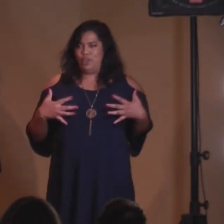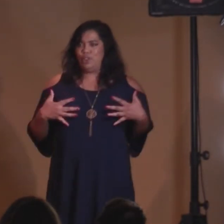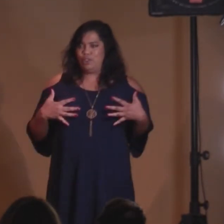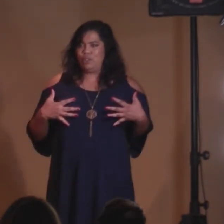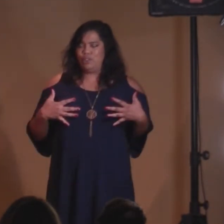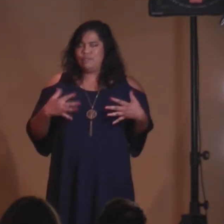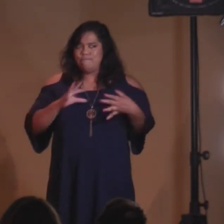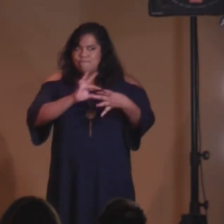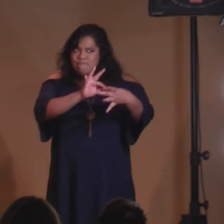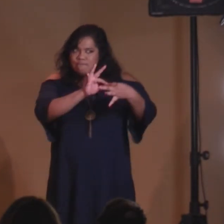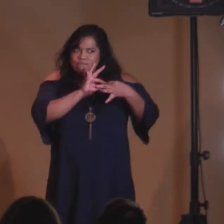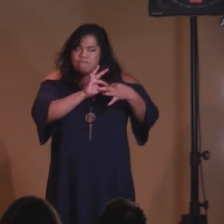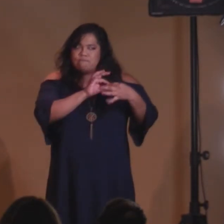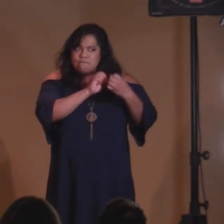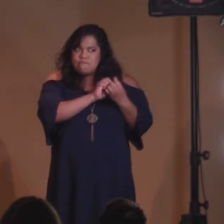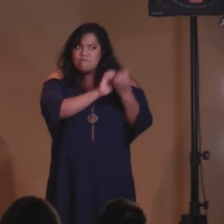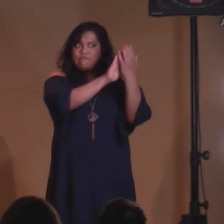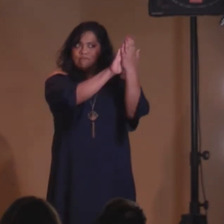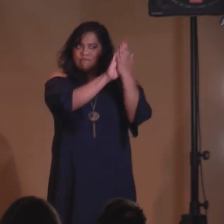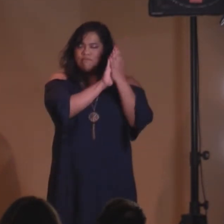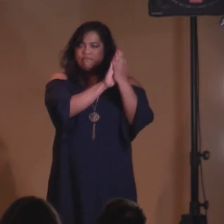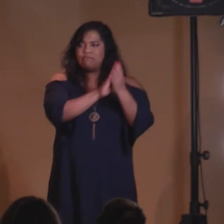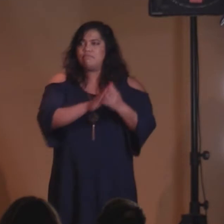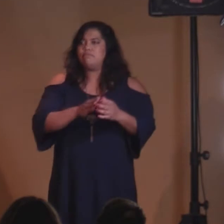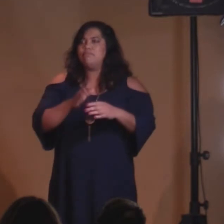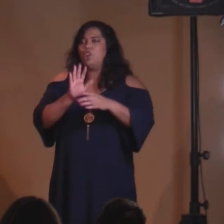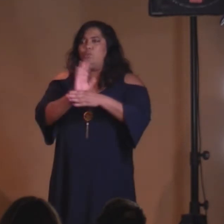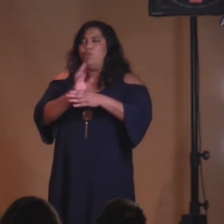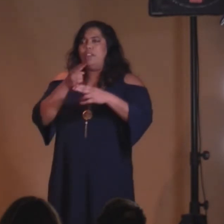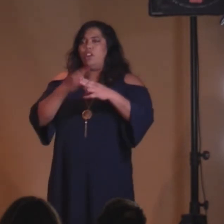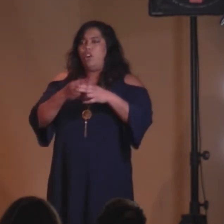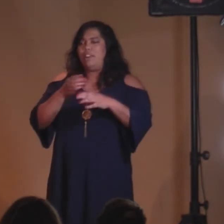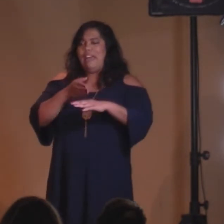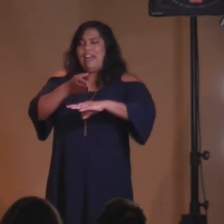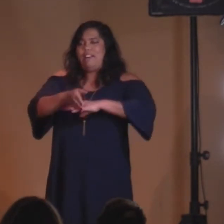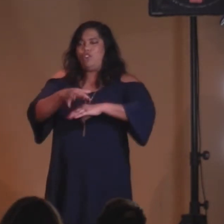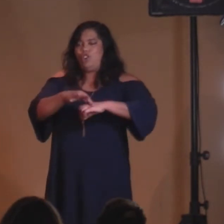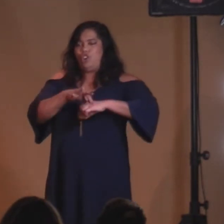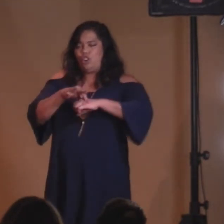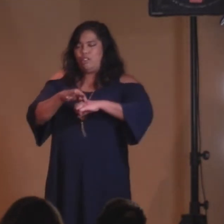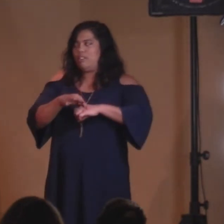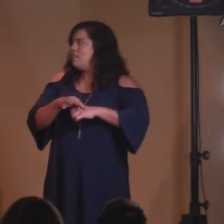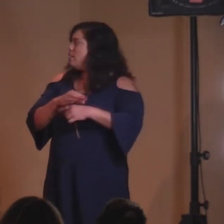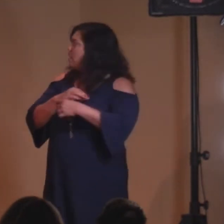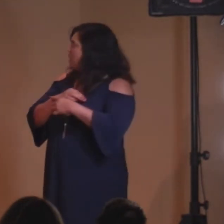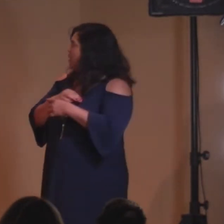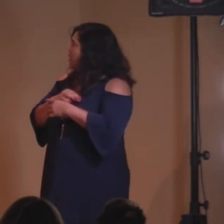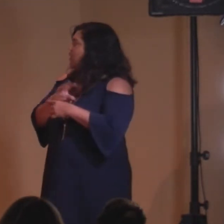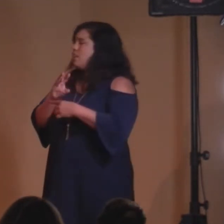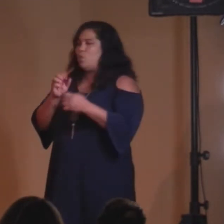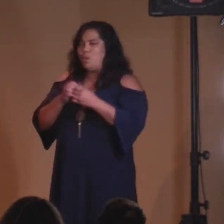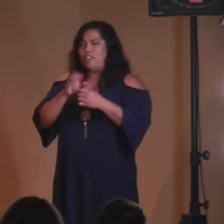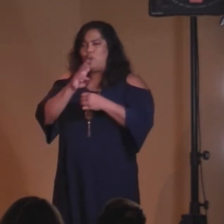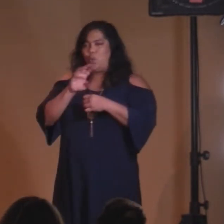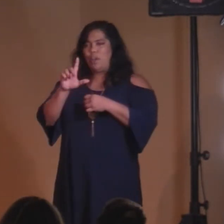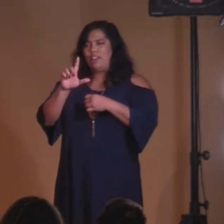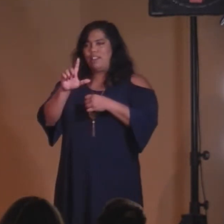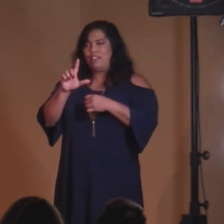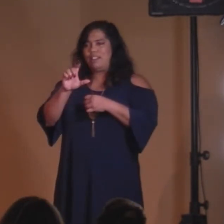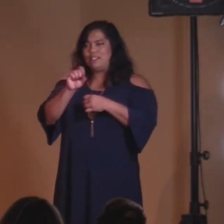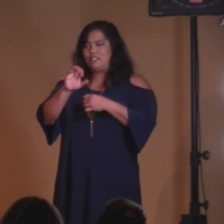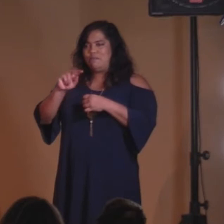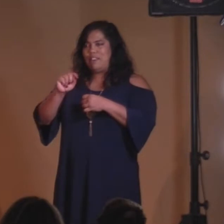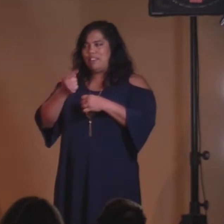Earth. And Will Smith, the father, and his son are in it. And there's this line, this passage in it, where the father's telling the